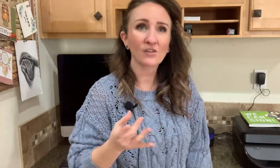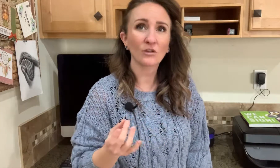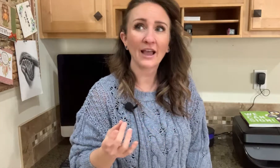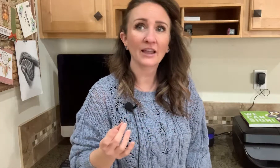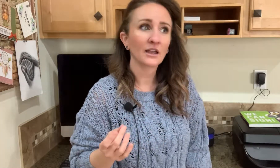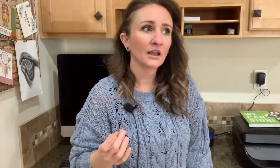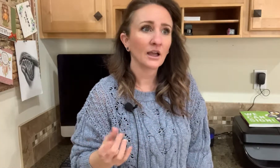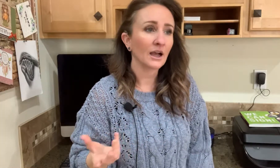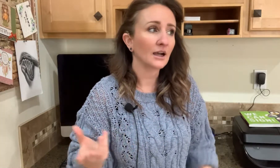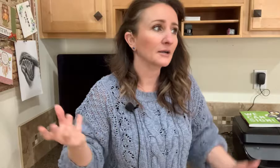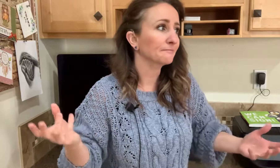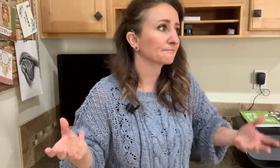like,